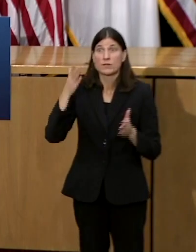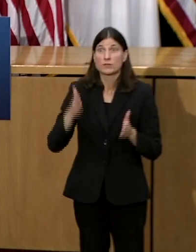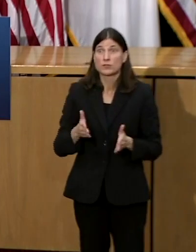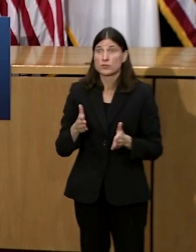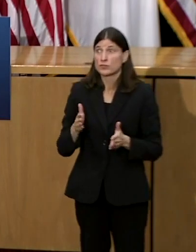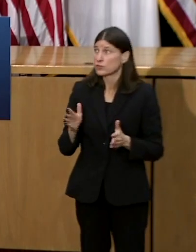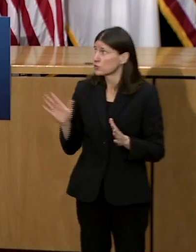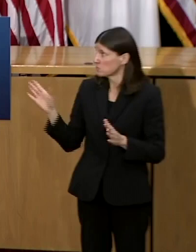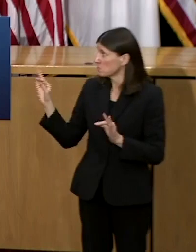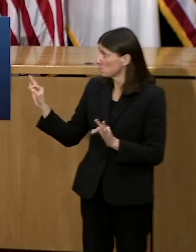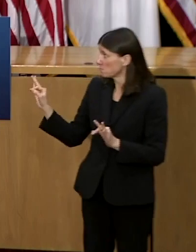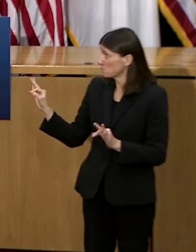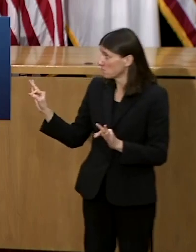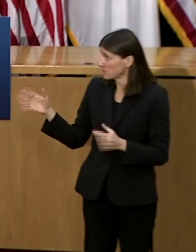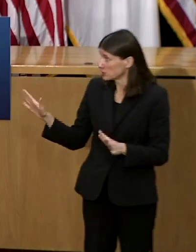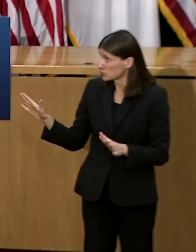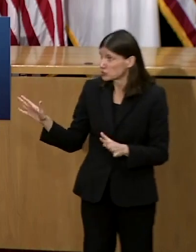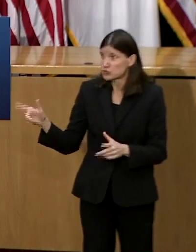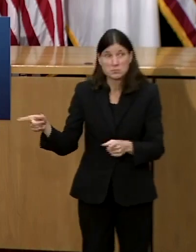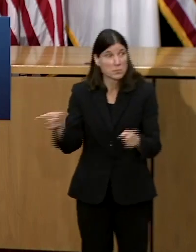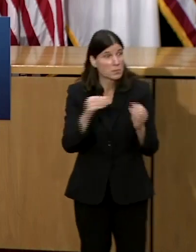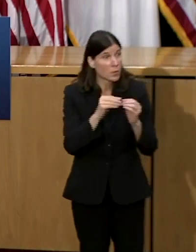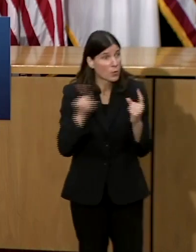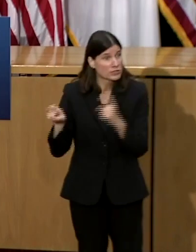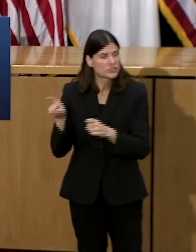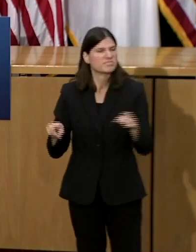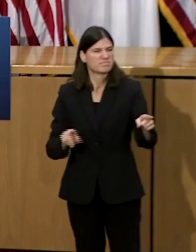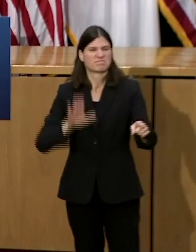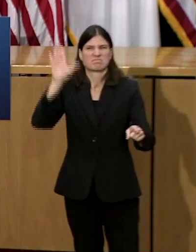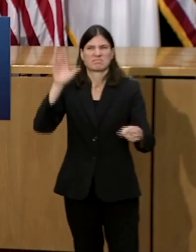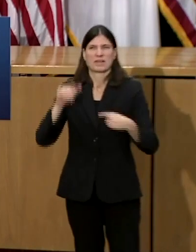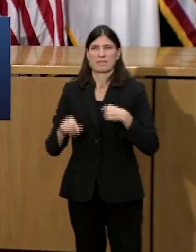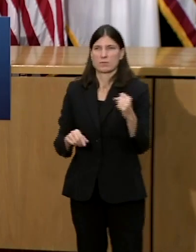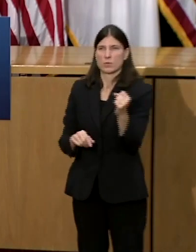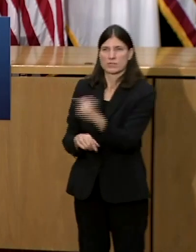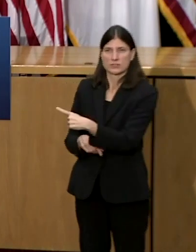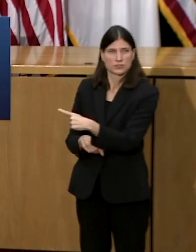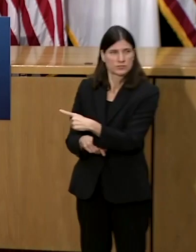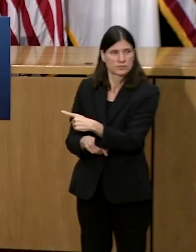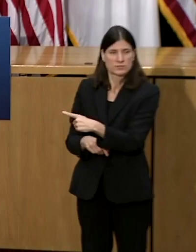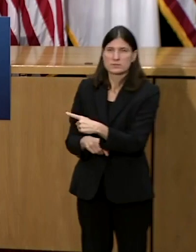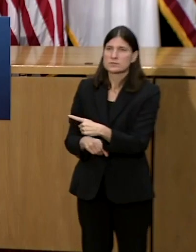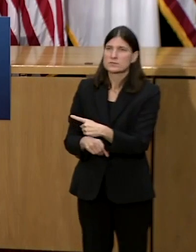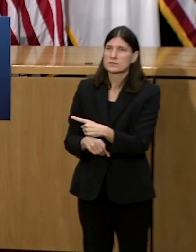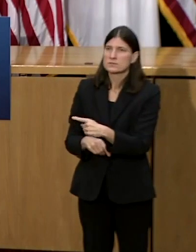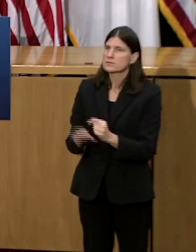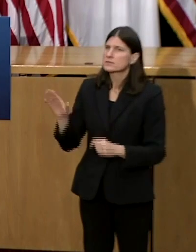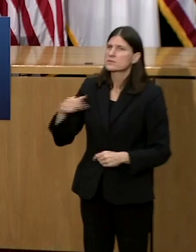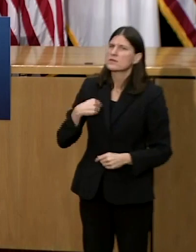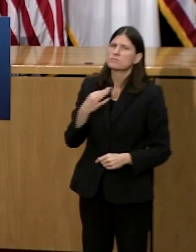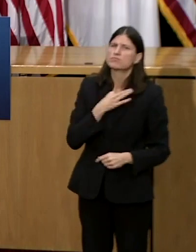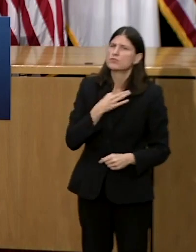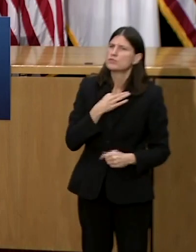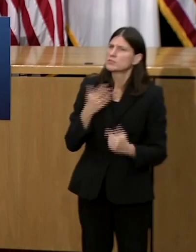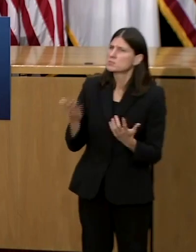The governor mentioned it as well, that there's not a lot of transmission among students,